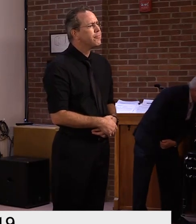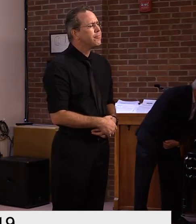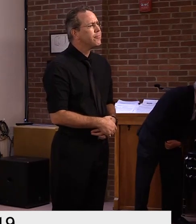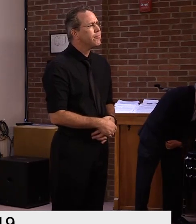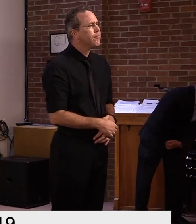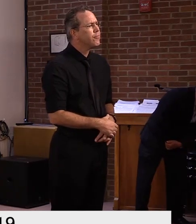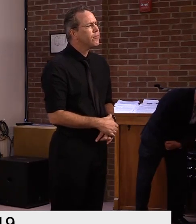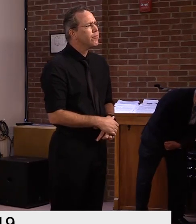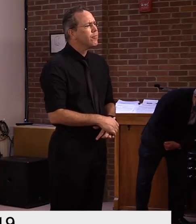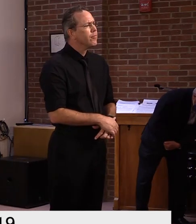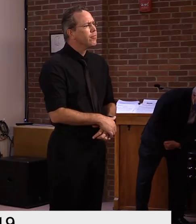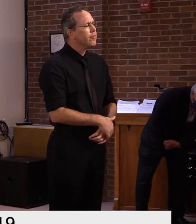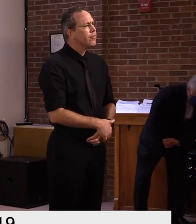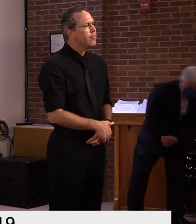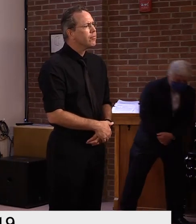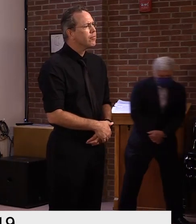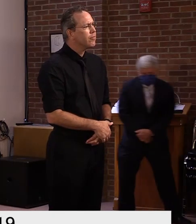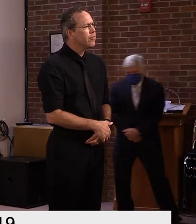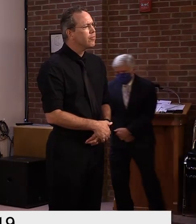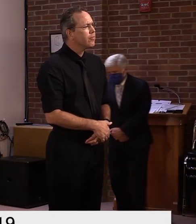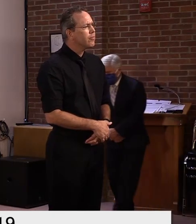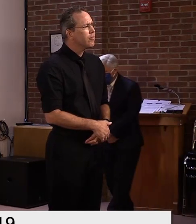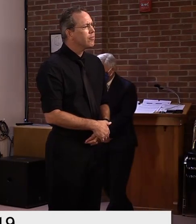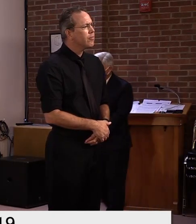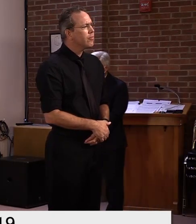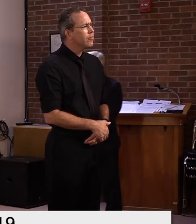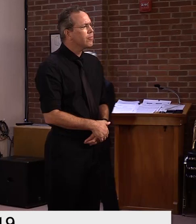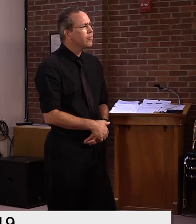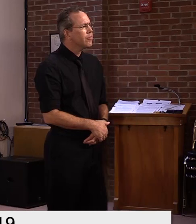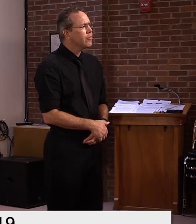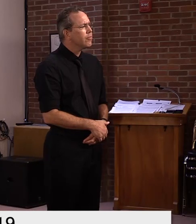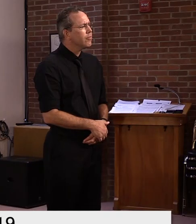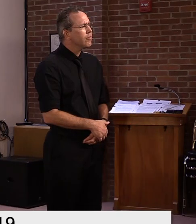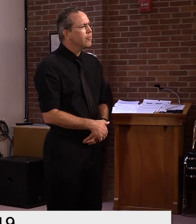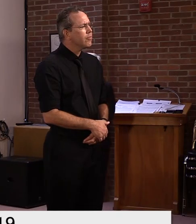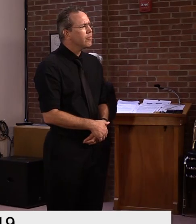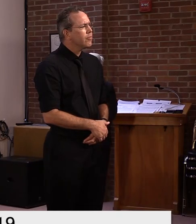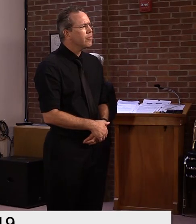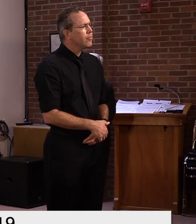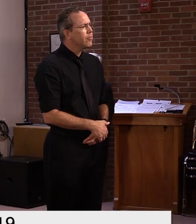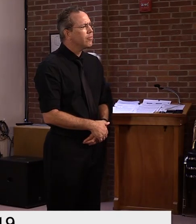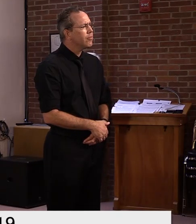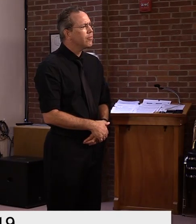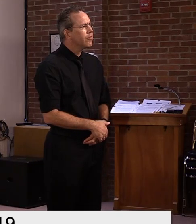college students have been back in the state for a while,